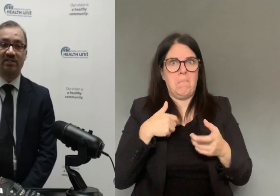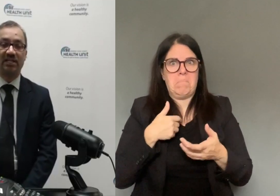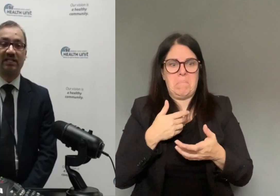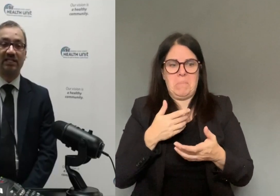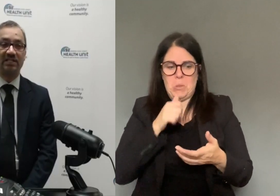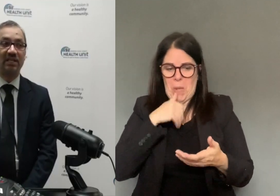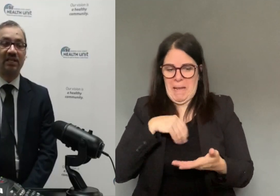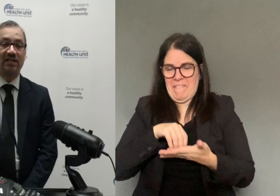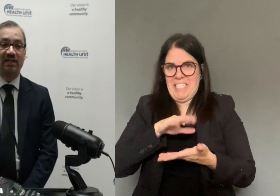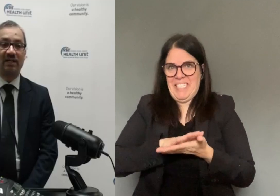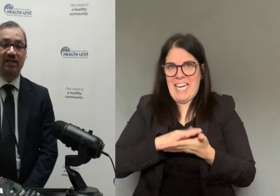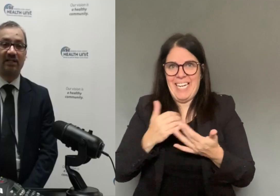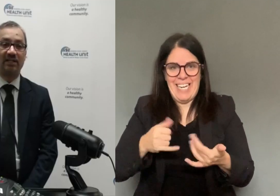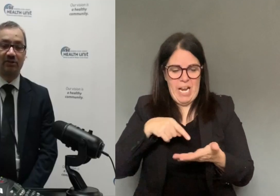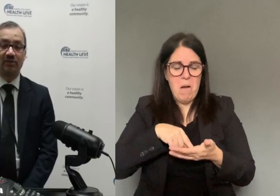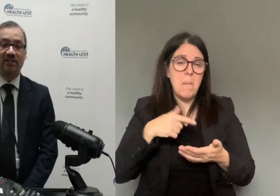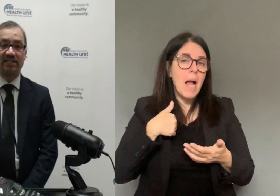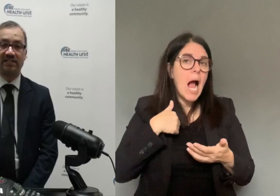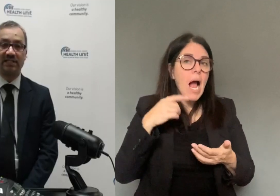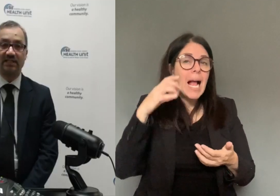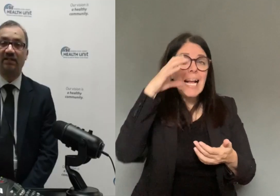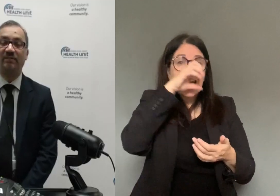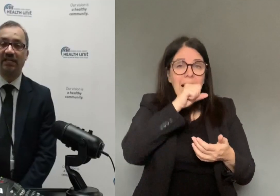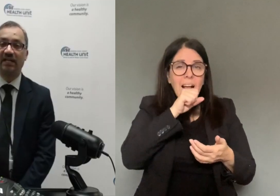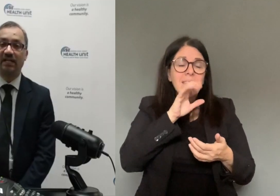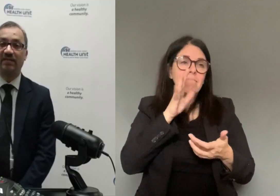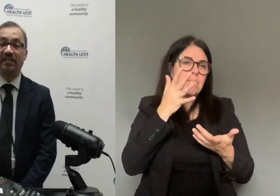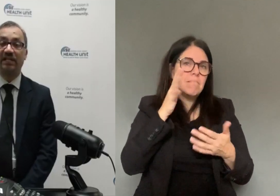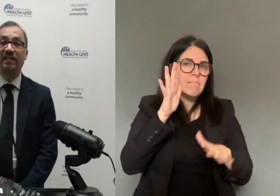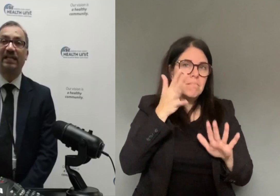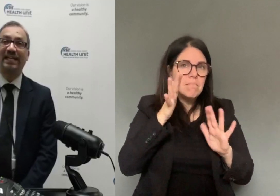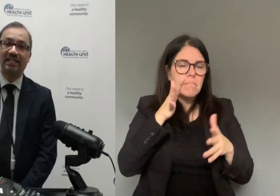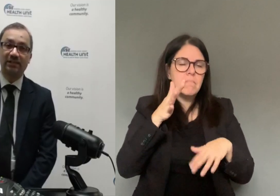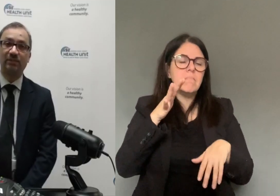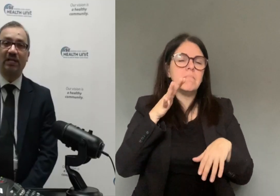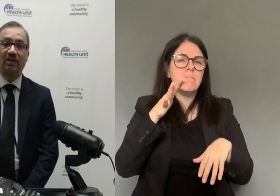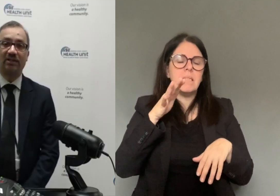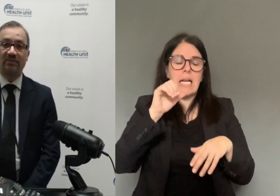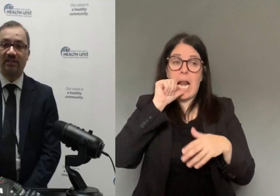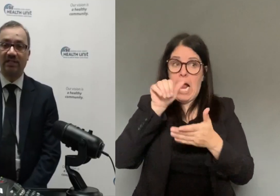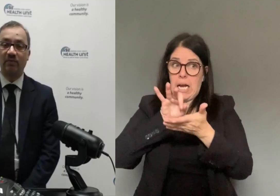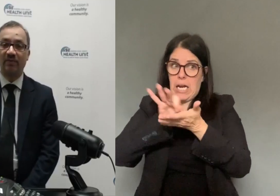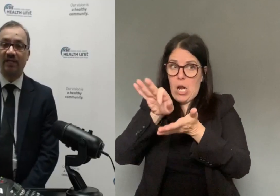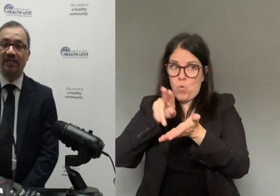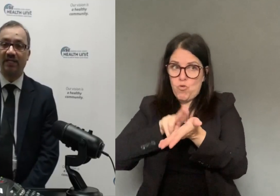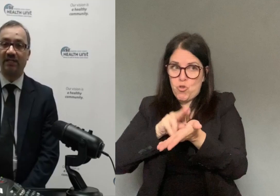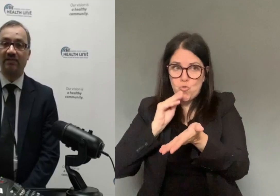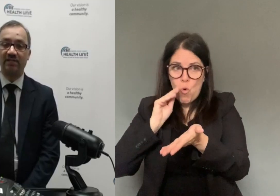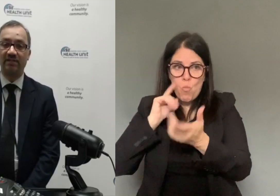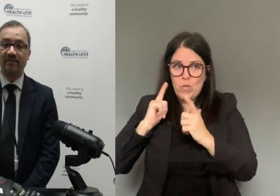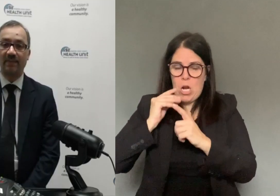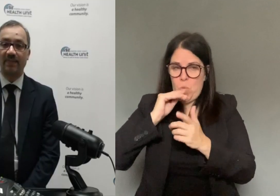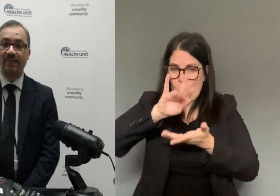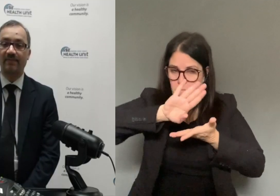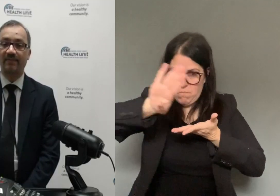estimation that at least 200 testings are happening, excluding long-term care home in our